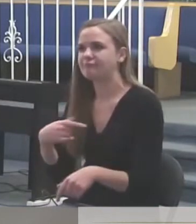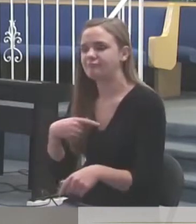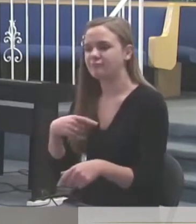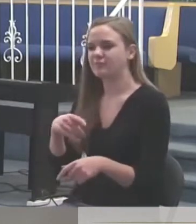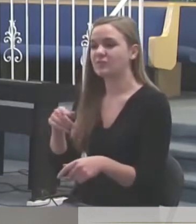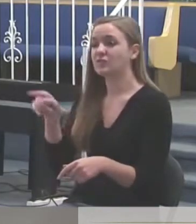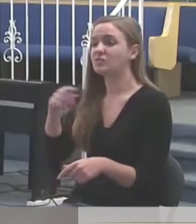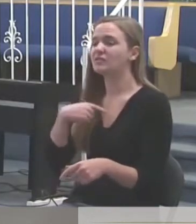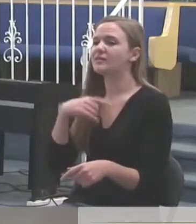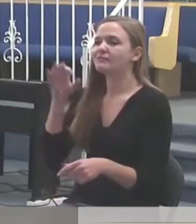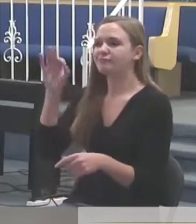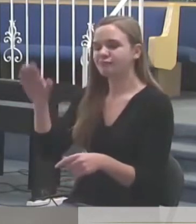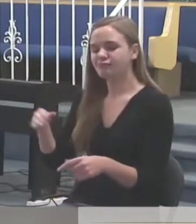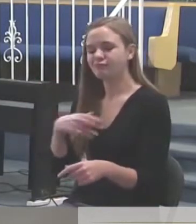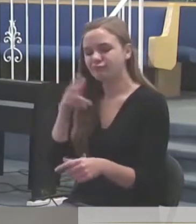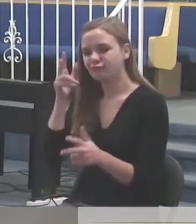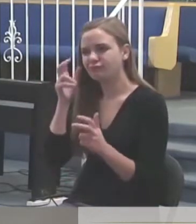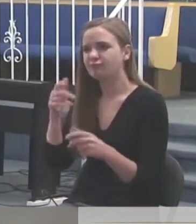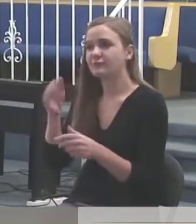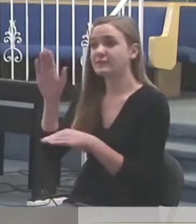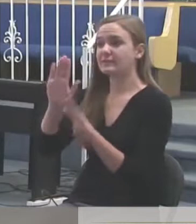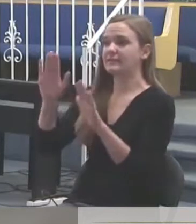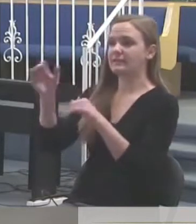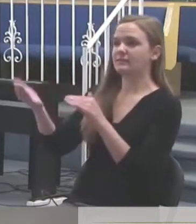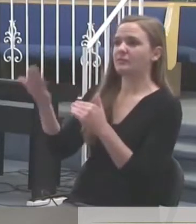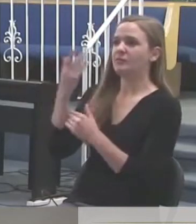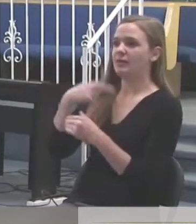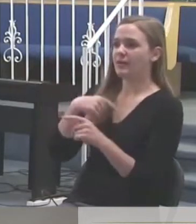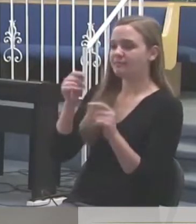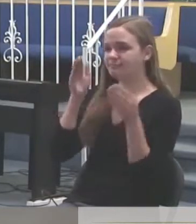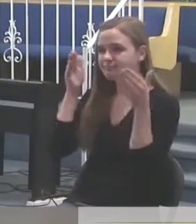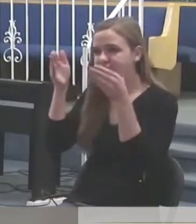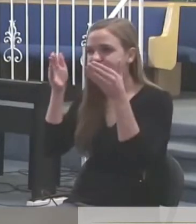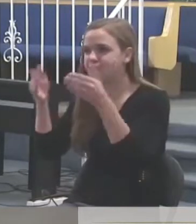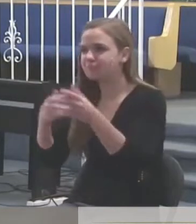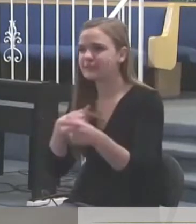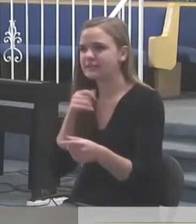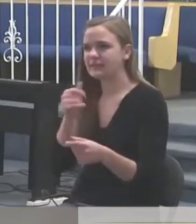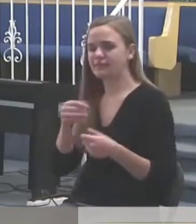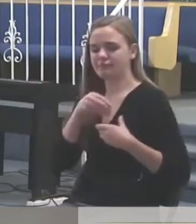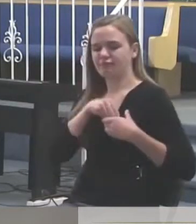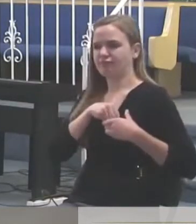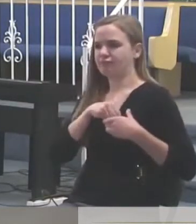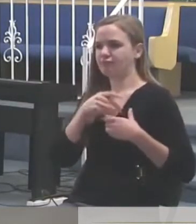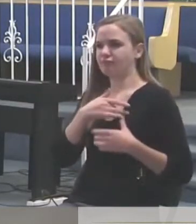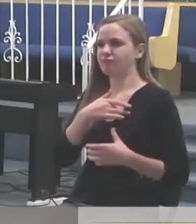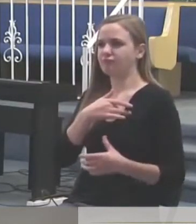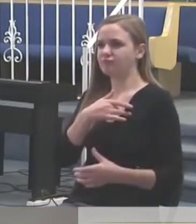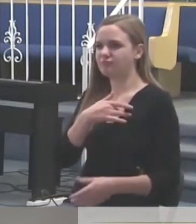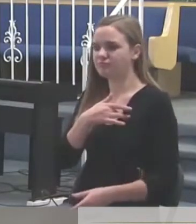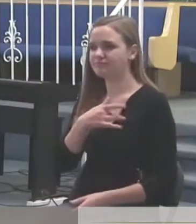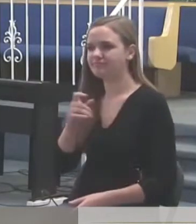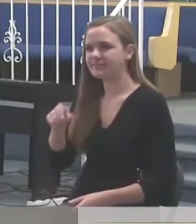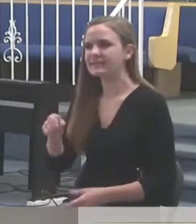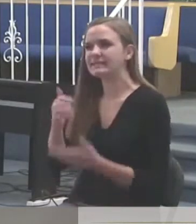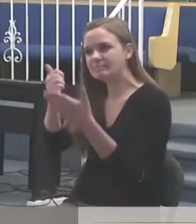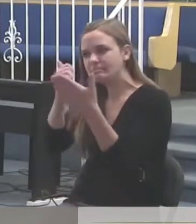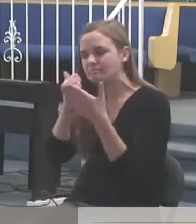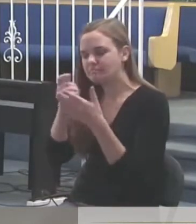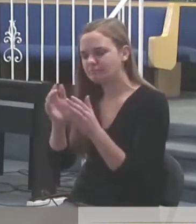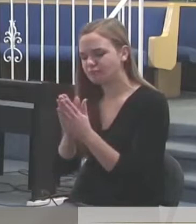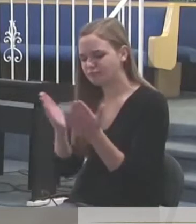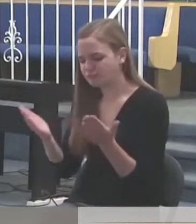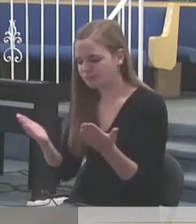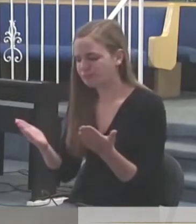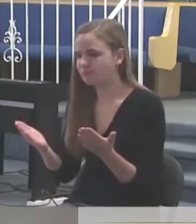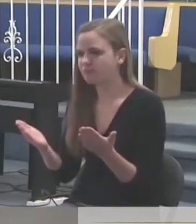said Sunday. I was paying attention in Bible class, but it's not all sinking in. And I need you to help me here. Open some things